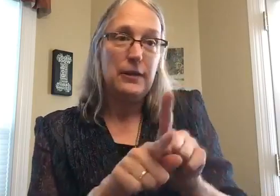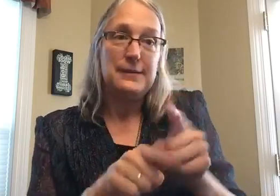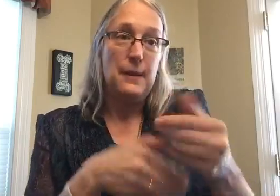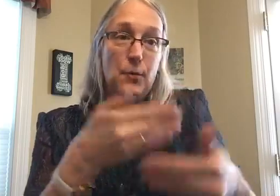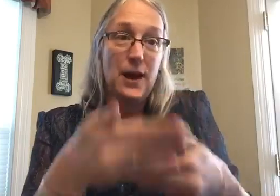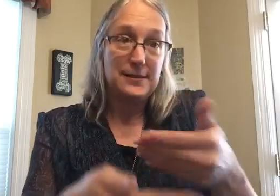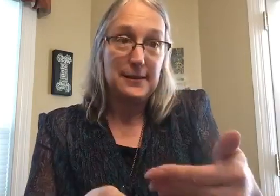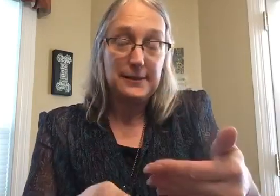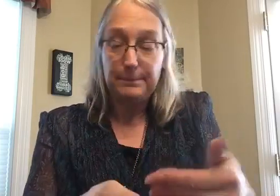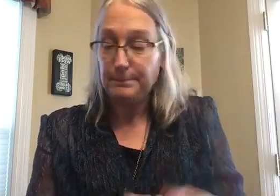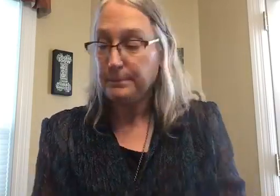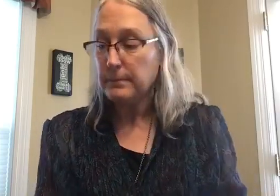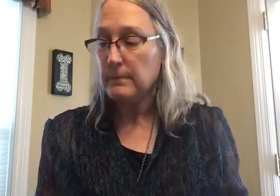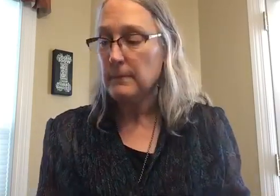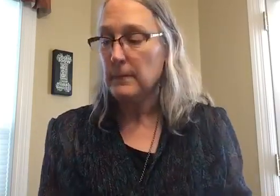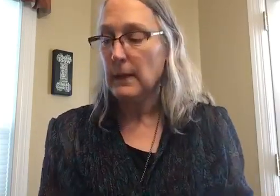same process.